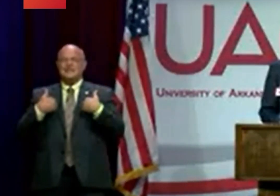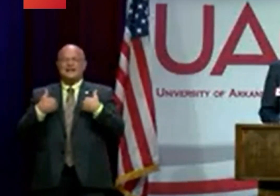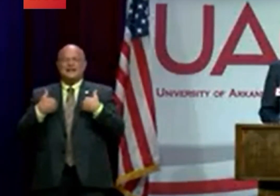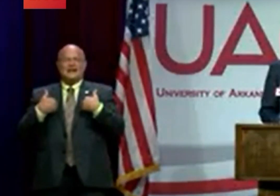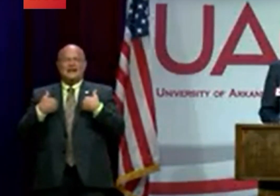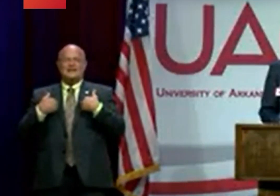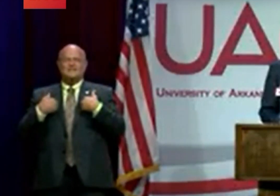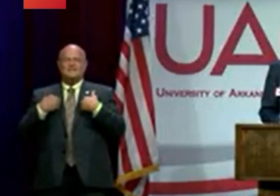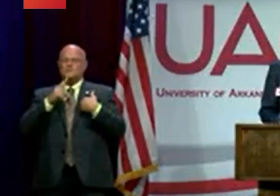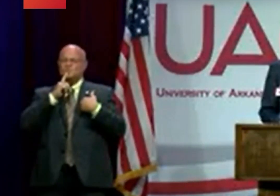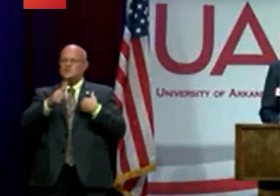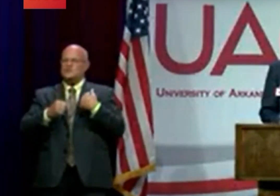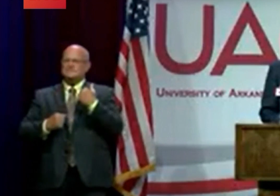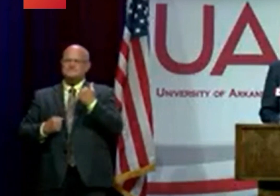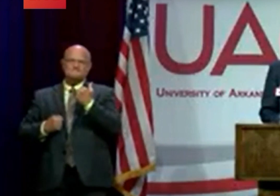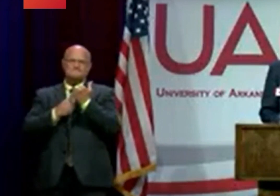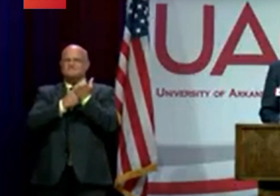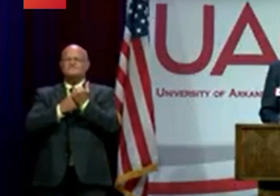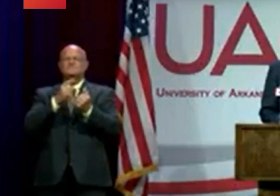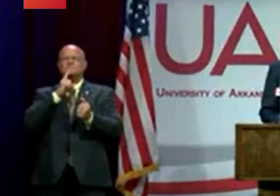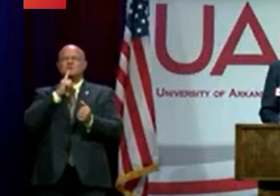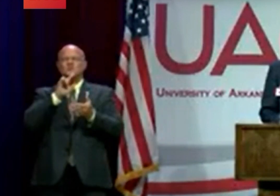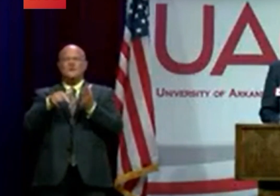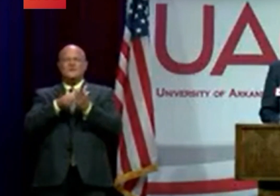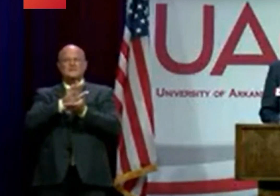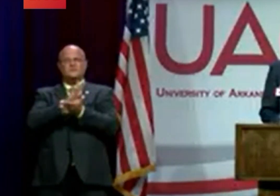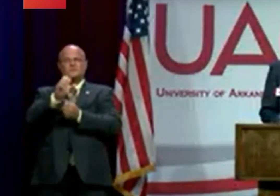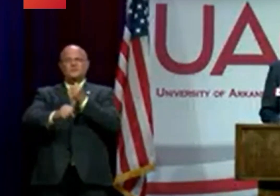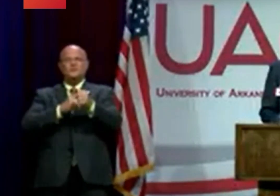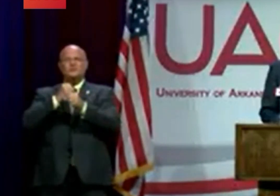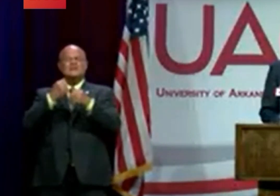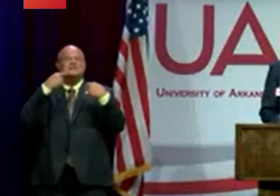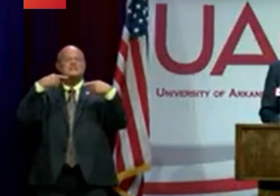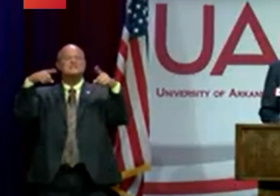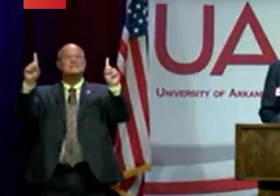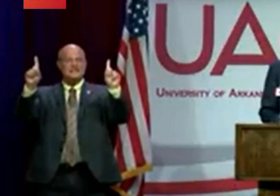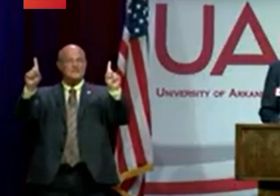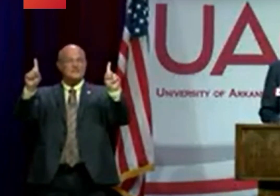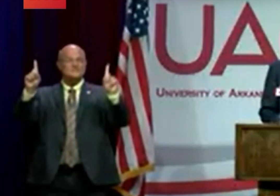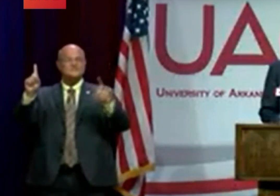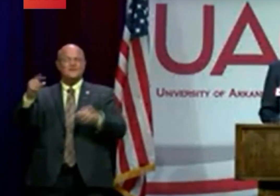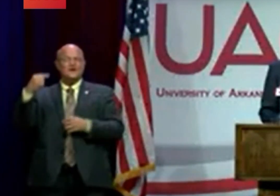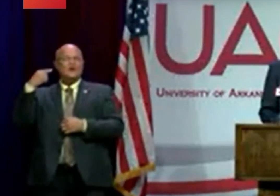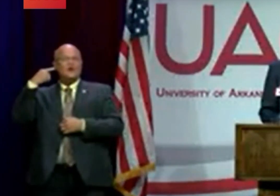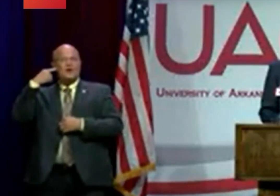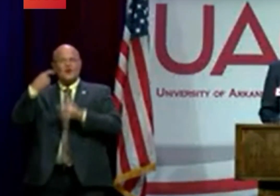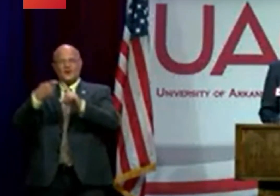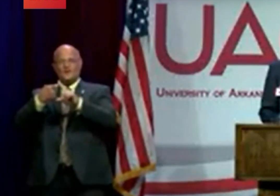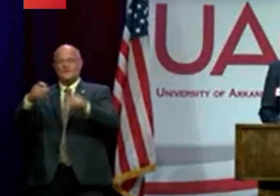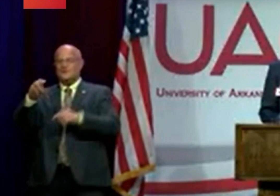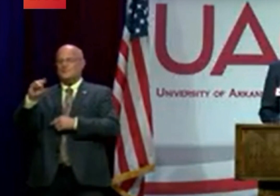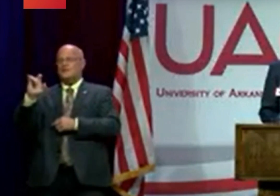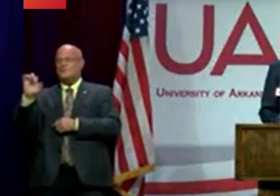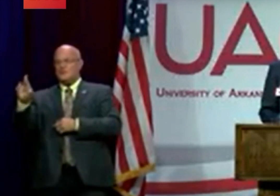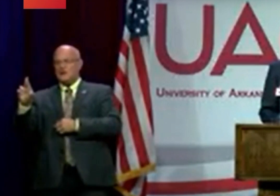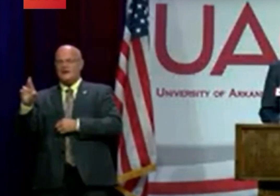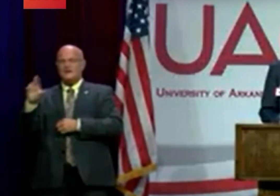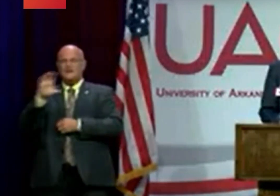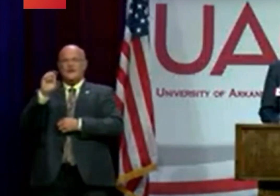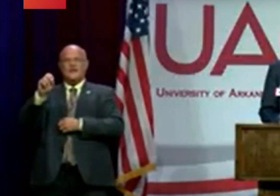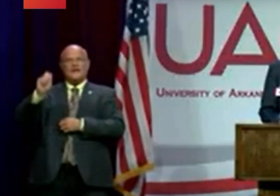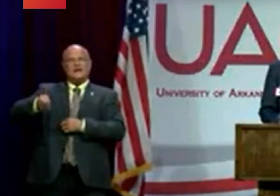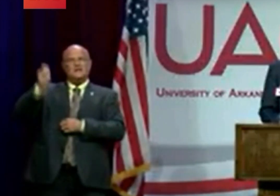are so dedicated to making sure this school year is successful. We heard from the mayor and county judge that talked